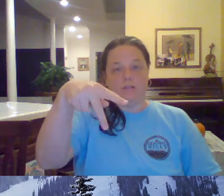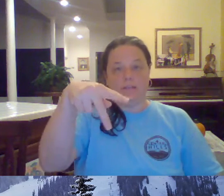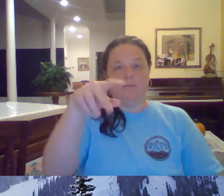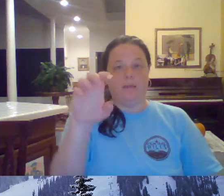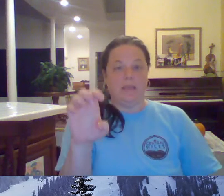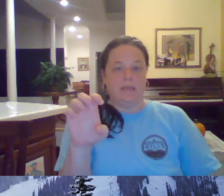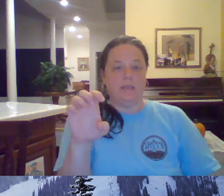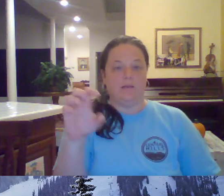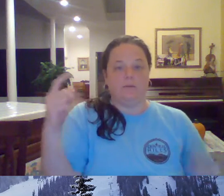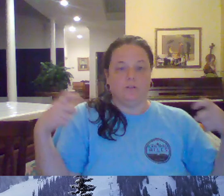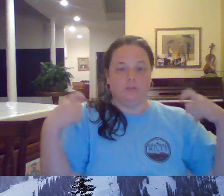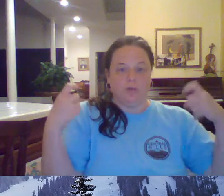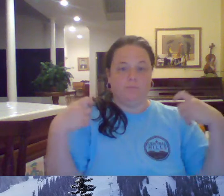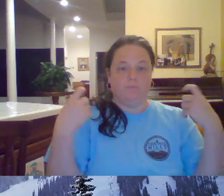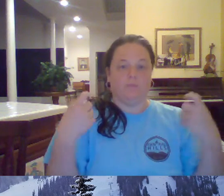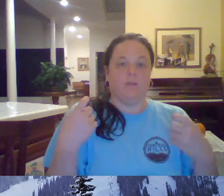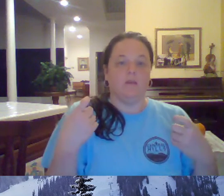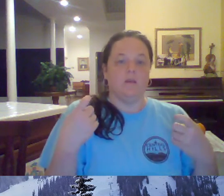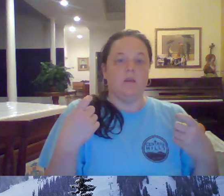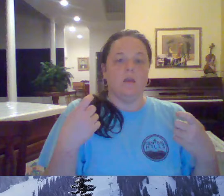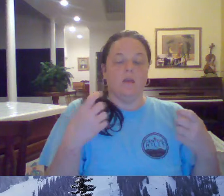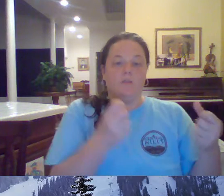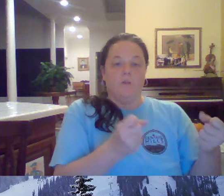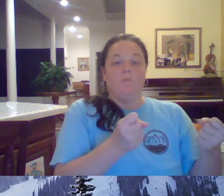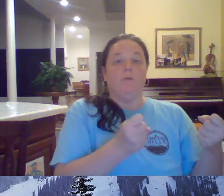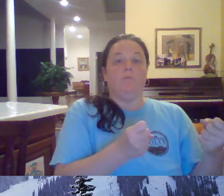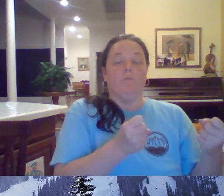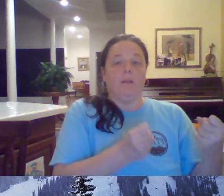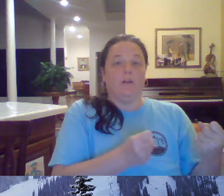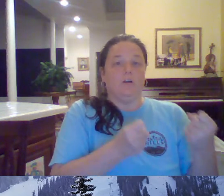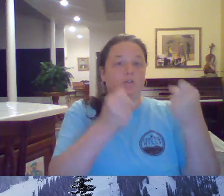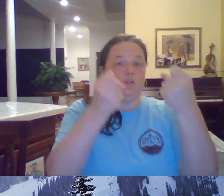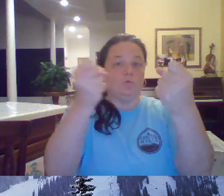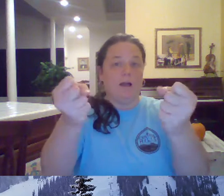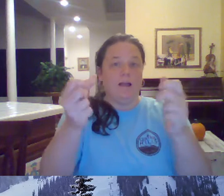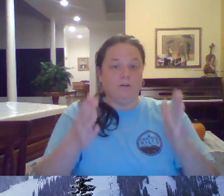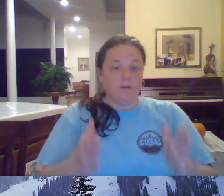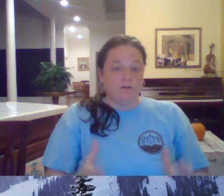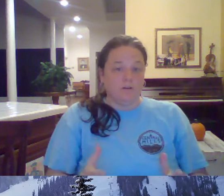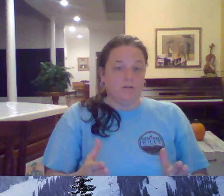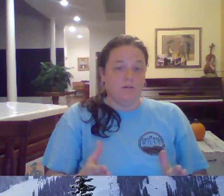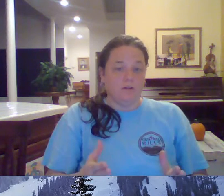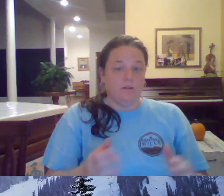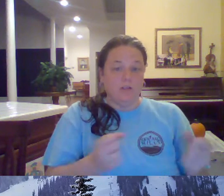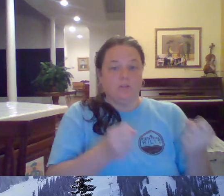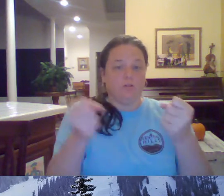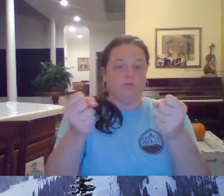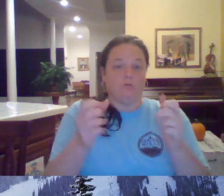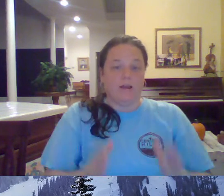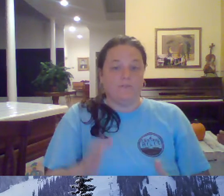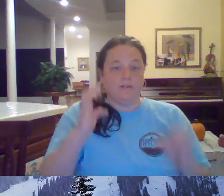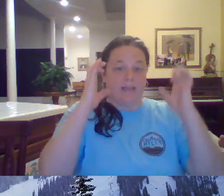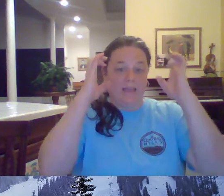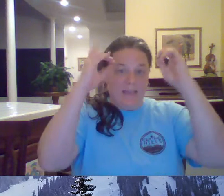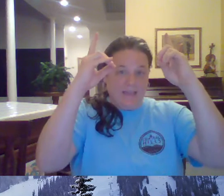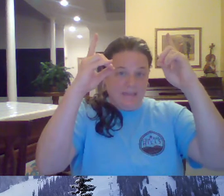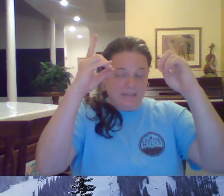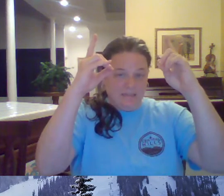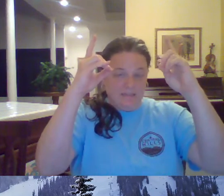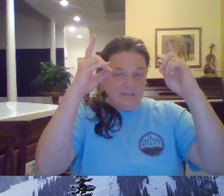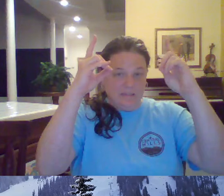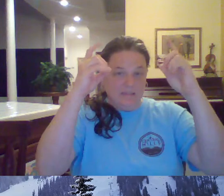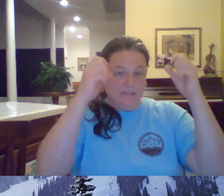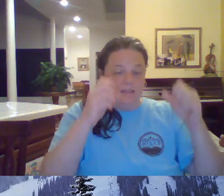PE, or you can sign PE, gym. Then remember we learned driver. So driver's